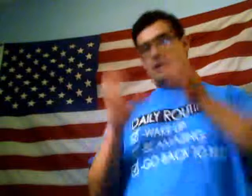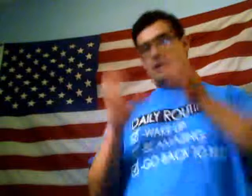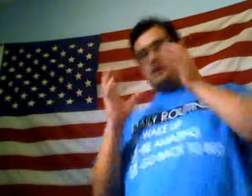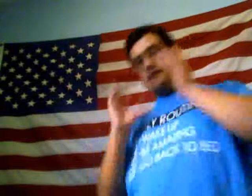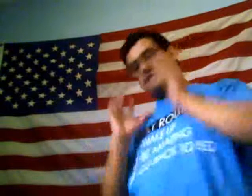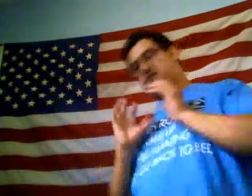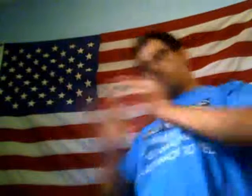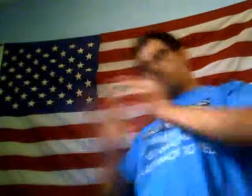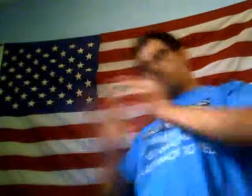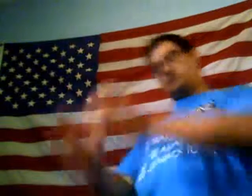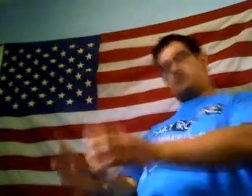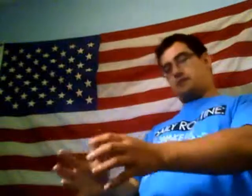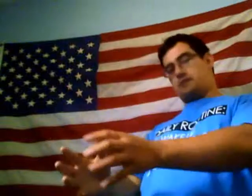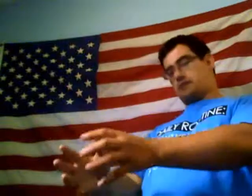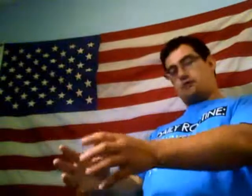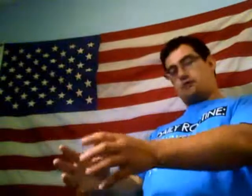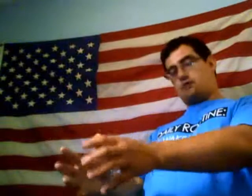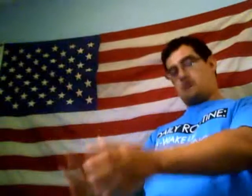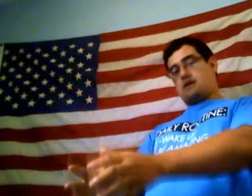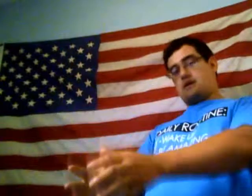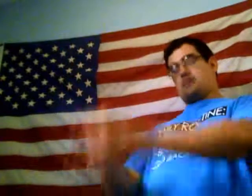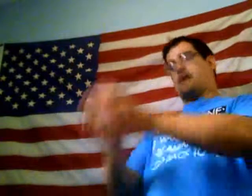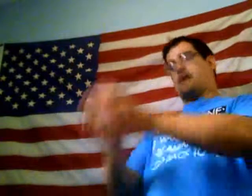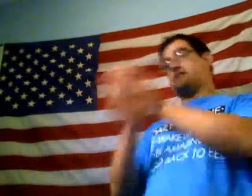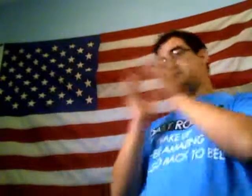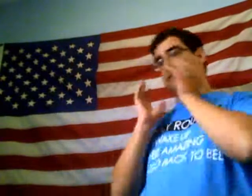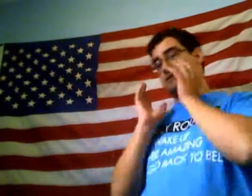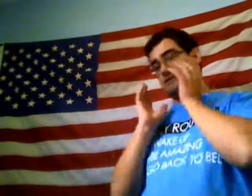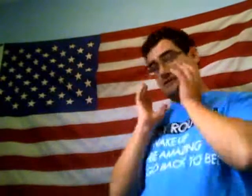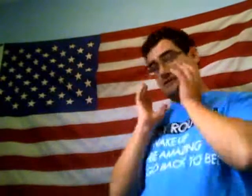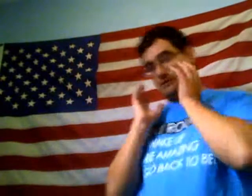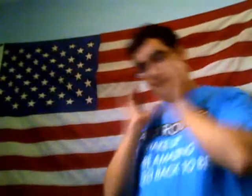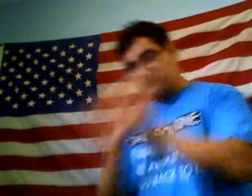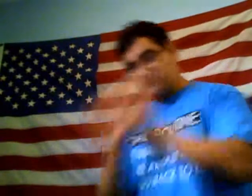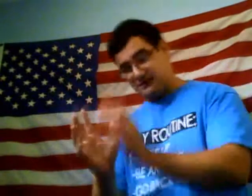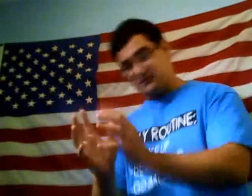and then you have this splinter Republican group that's run by Roosevelt,